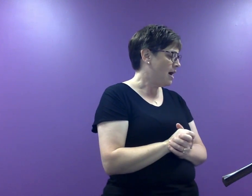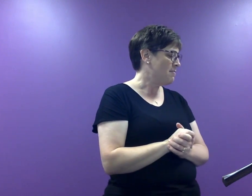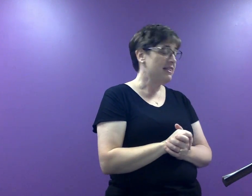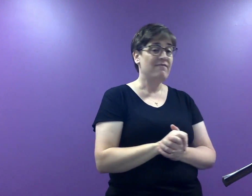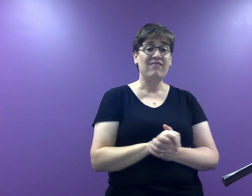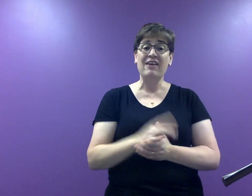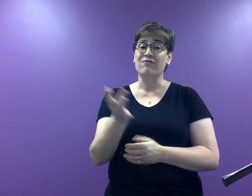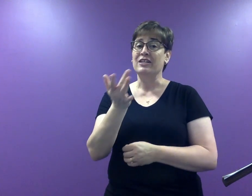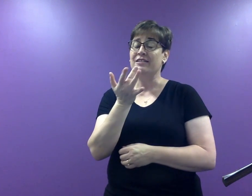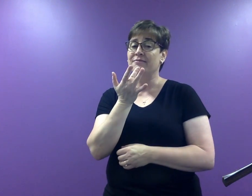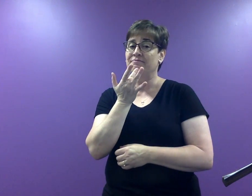And then favorite.